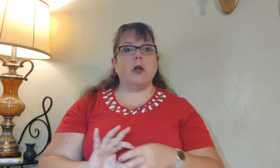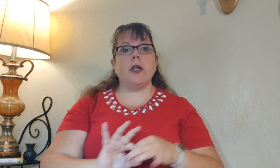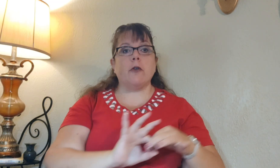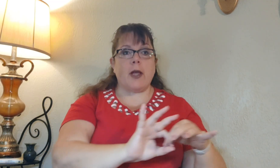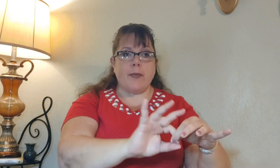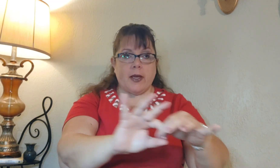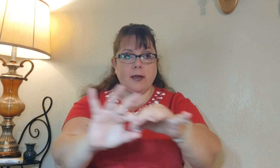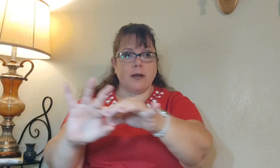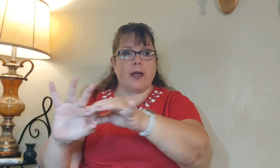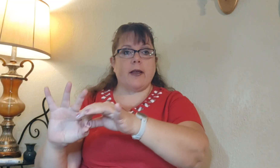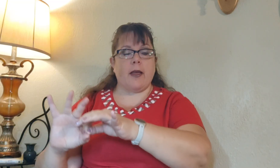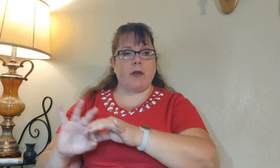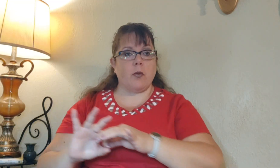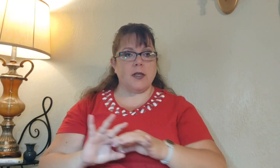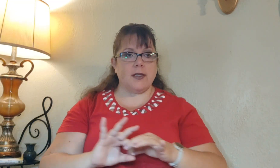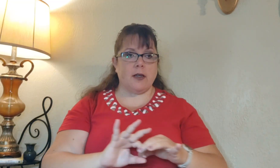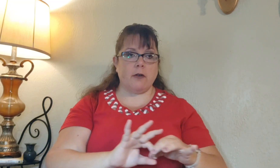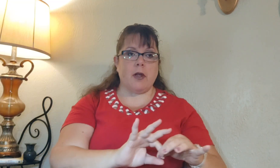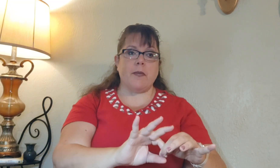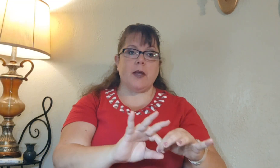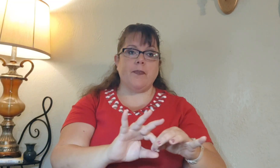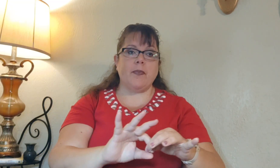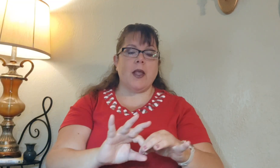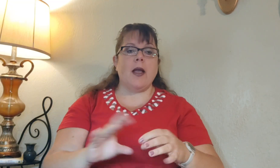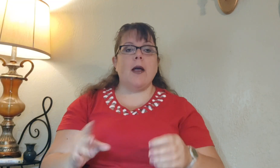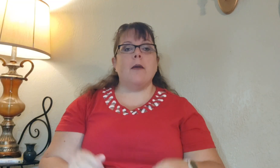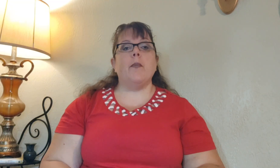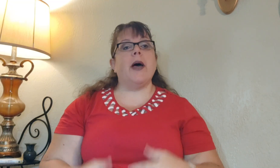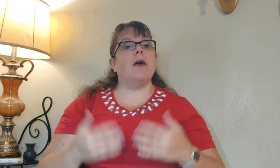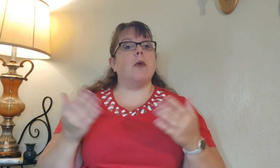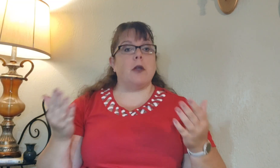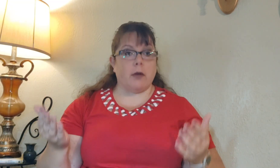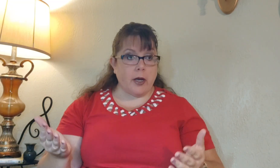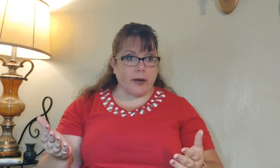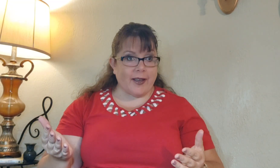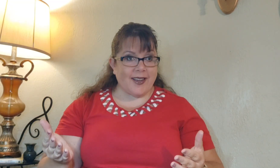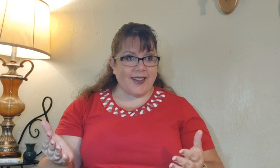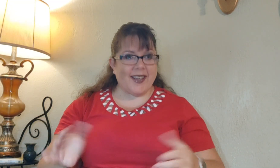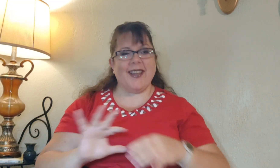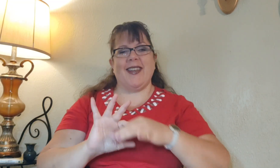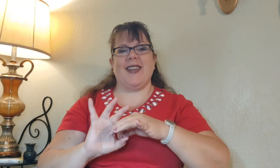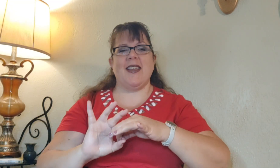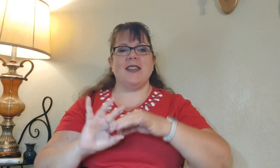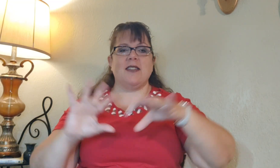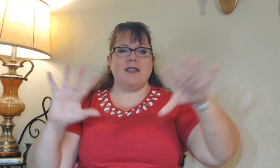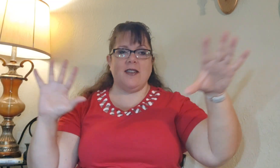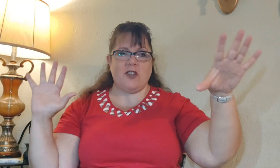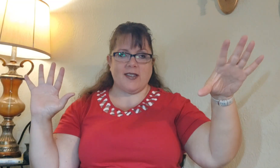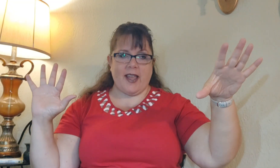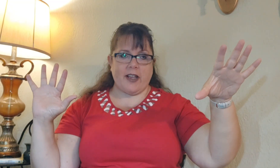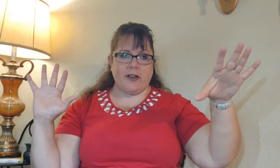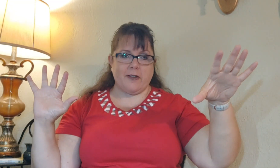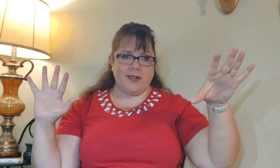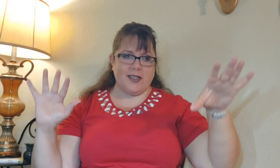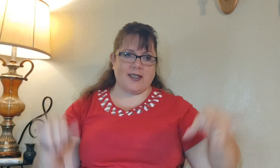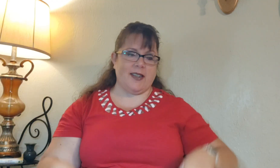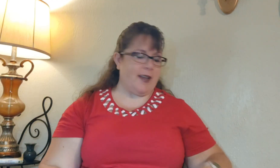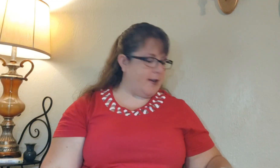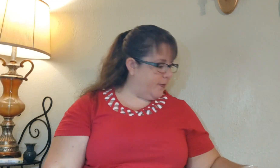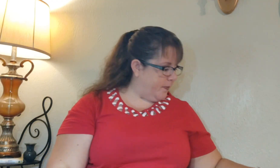an agreement, like everyone's in agreement. But when you're not, it's just let go and disconnect.